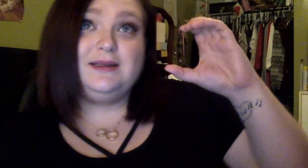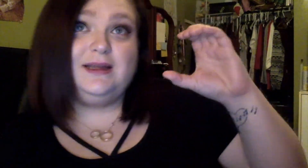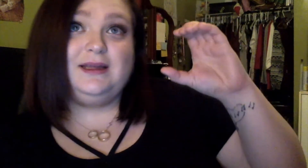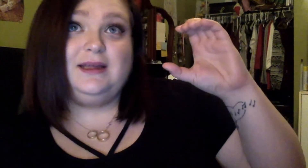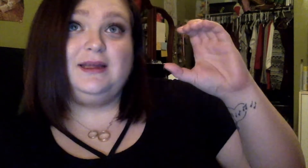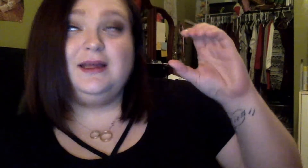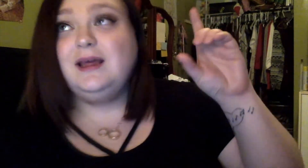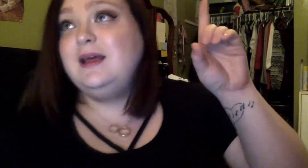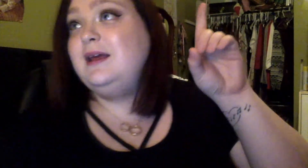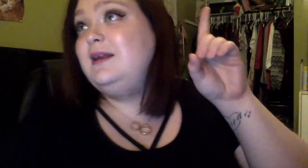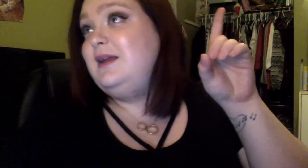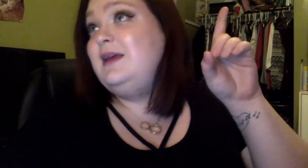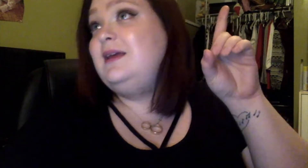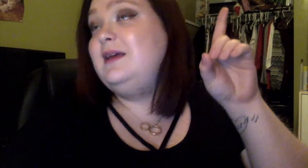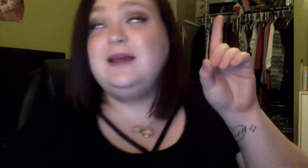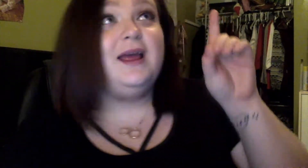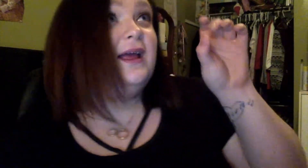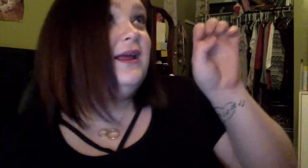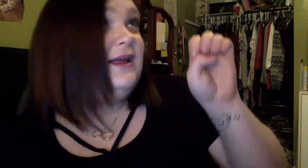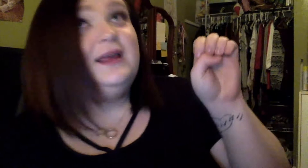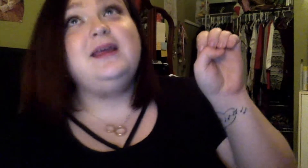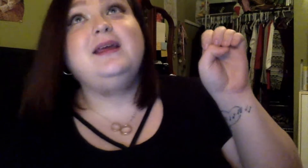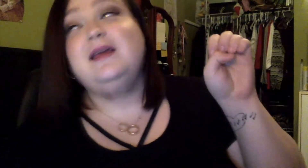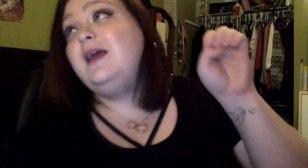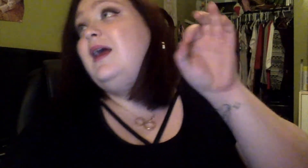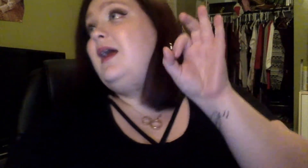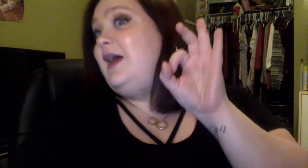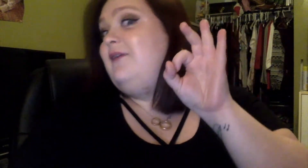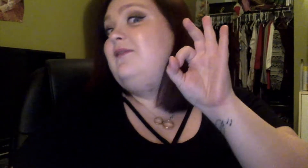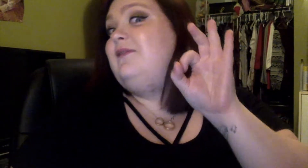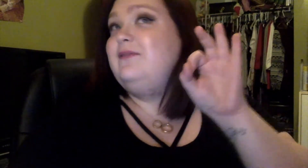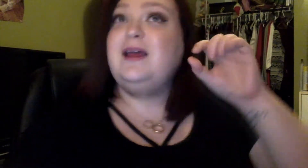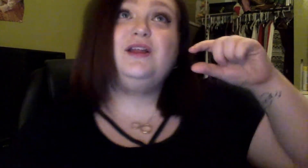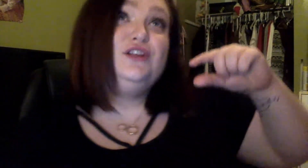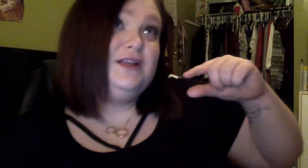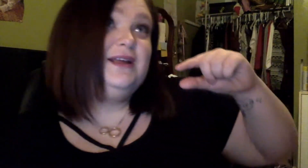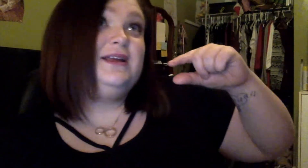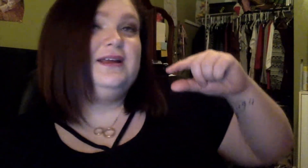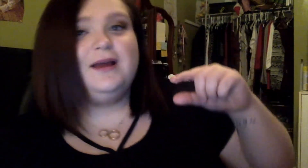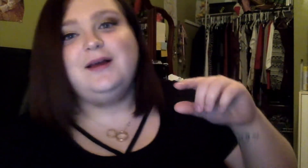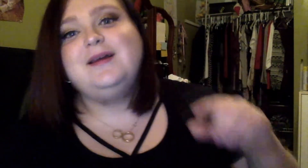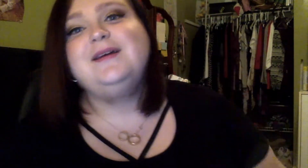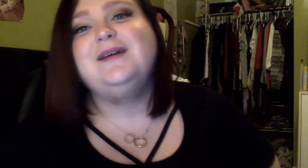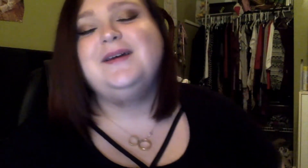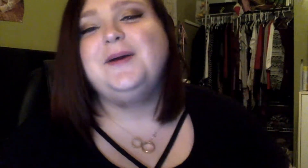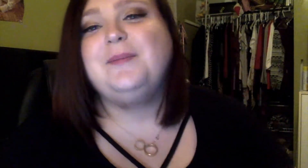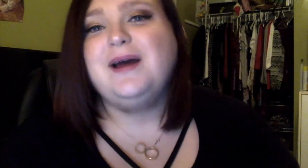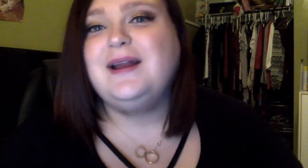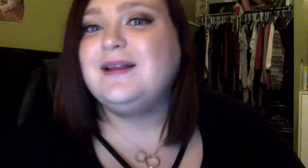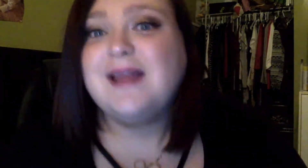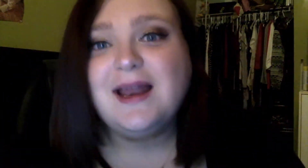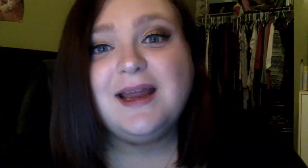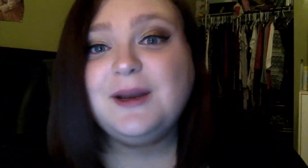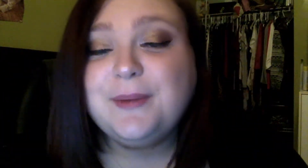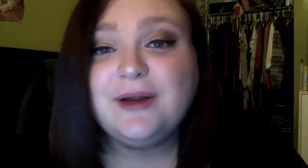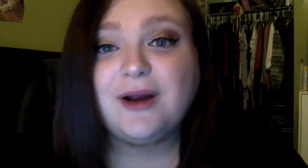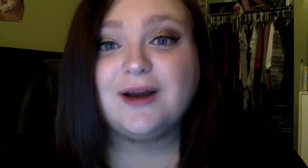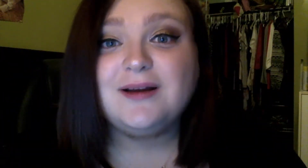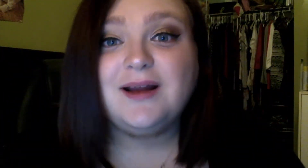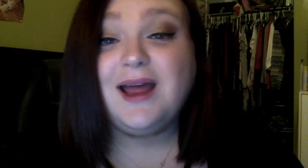D, D, E, F, G. But standing in the mirror, and